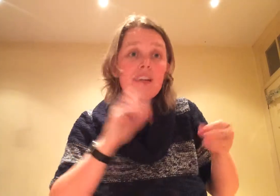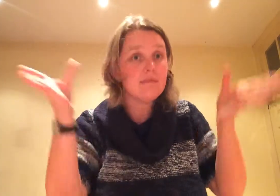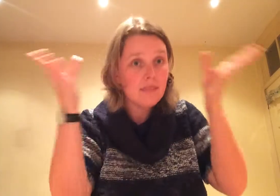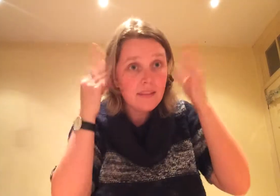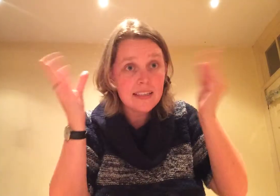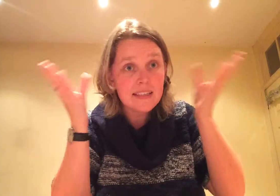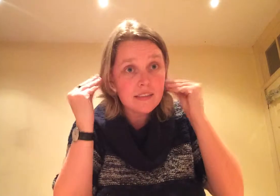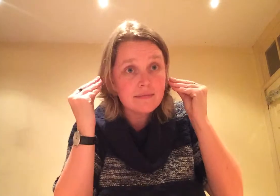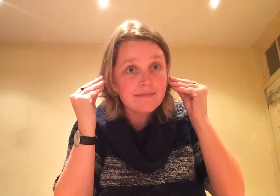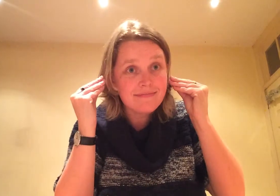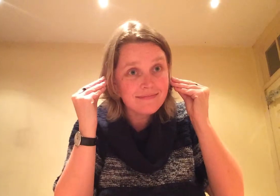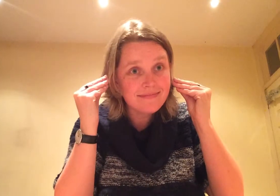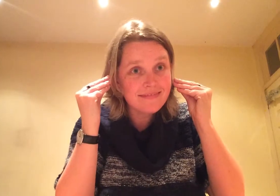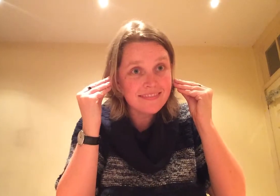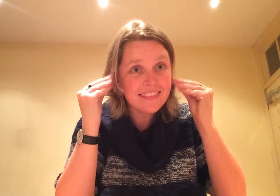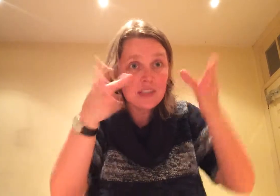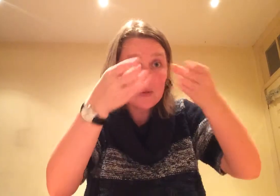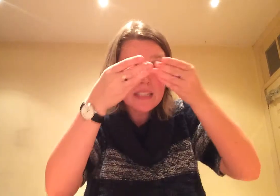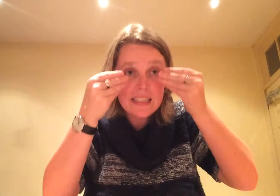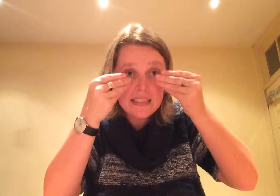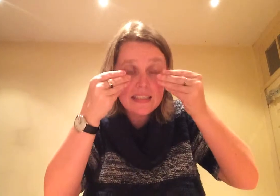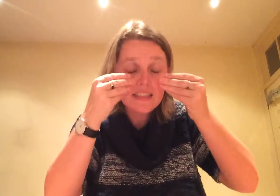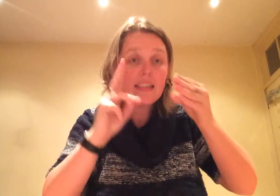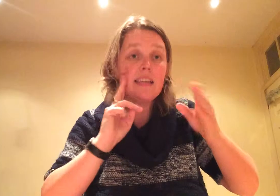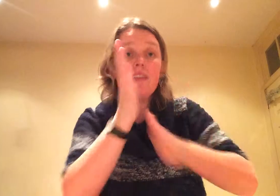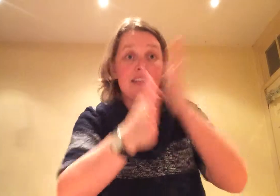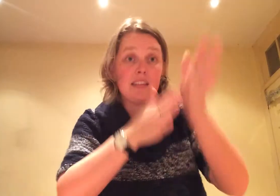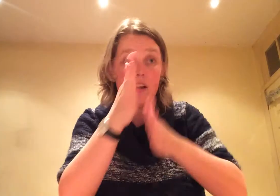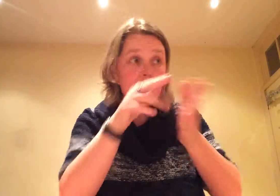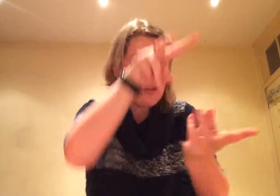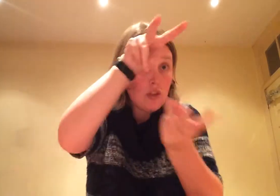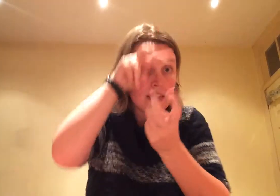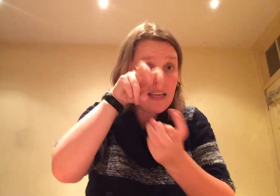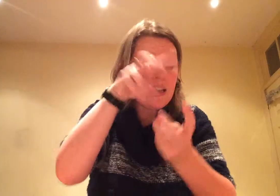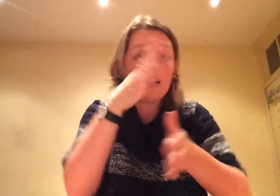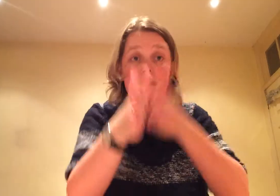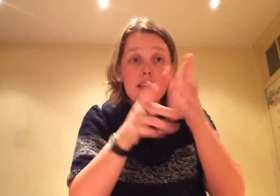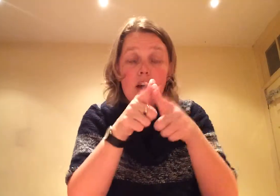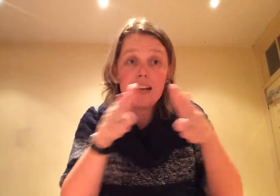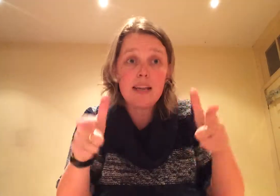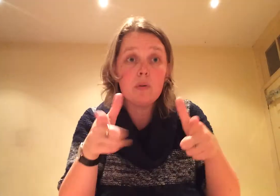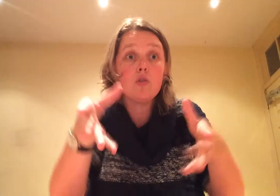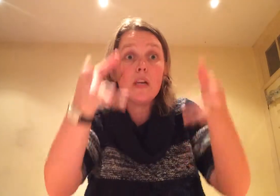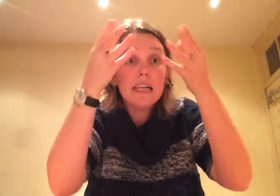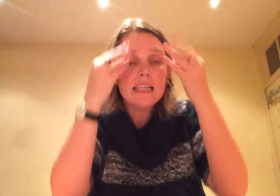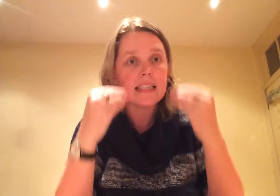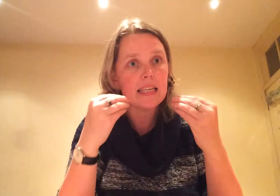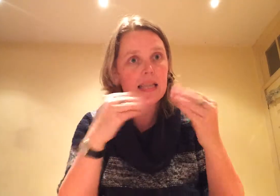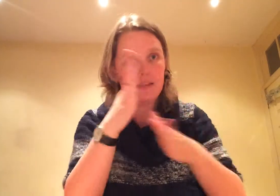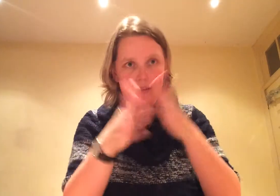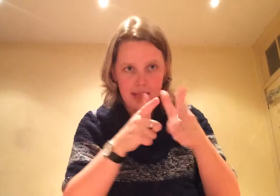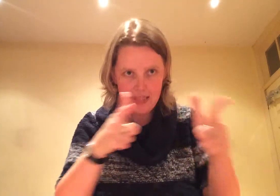hearing, listen. So it's listen if they're signing, so you can take in sign language. You're listening to sign